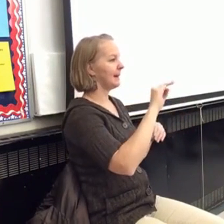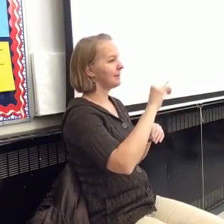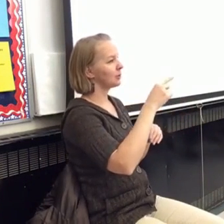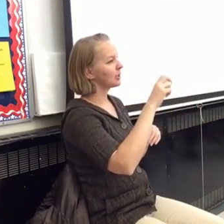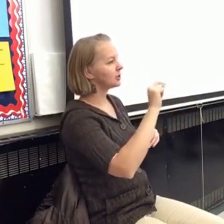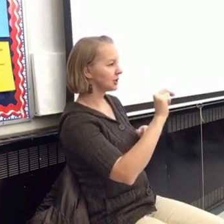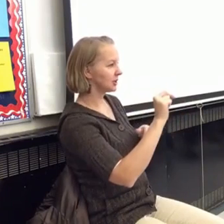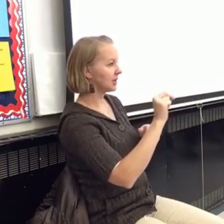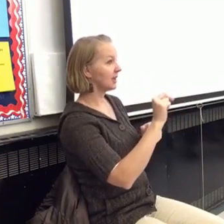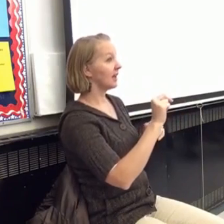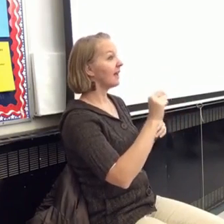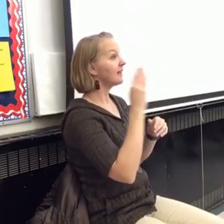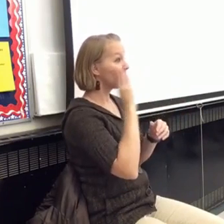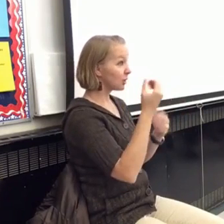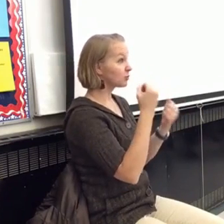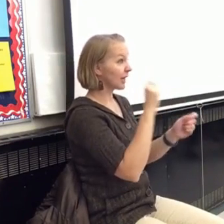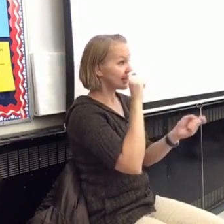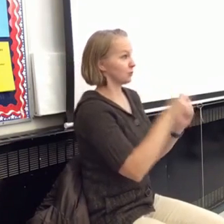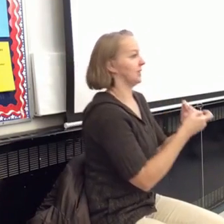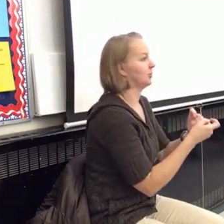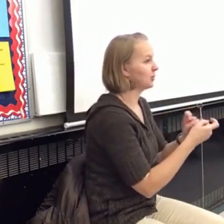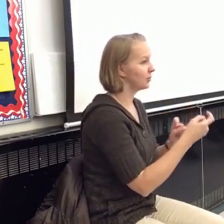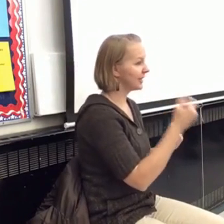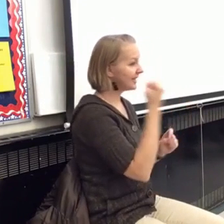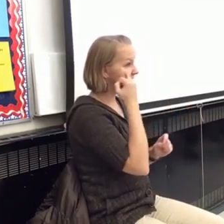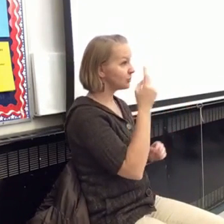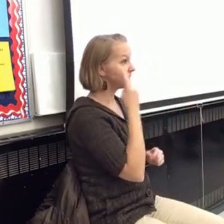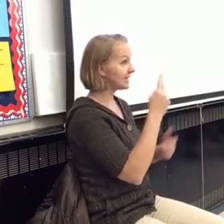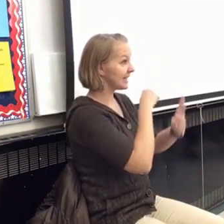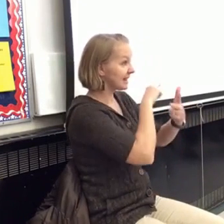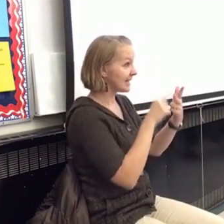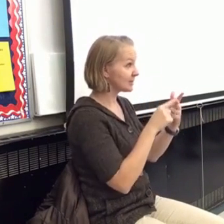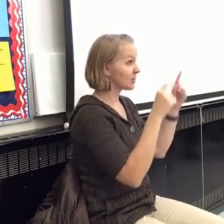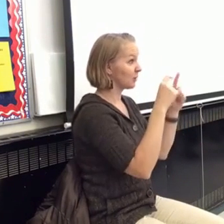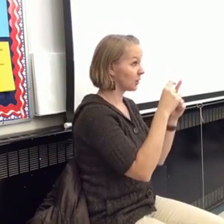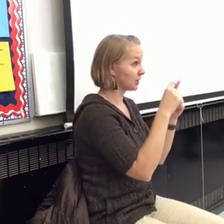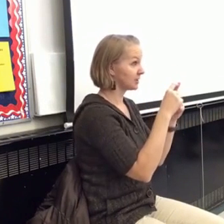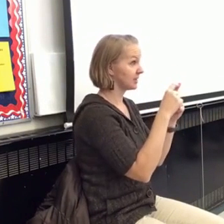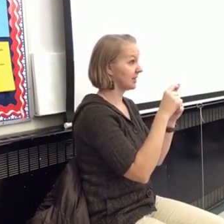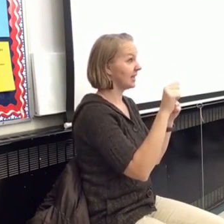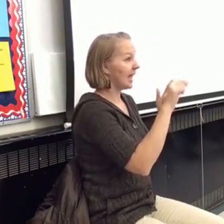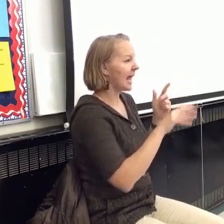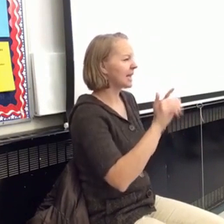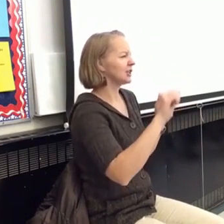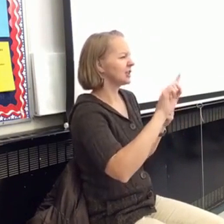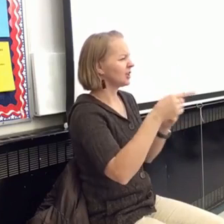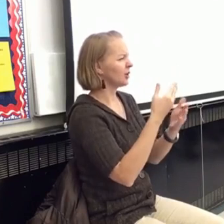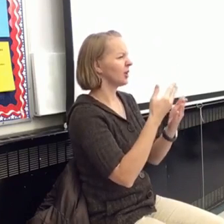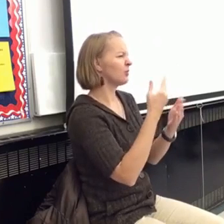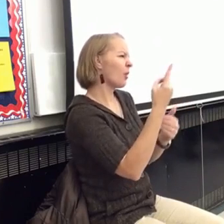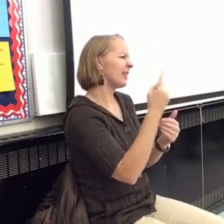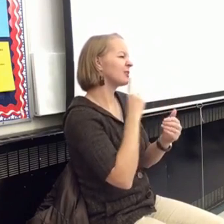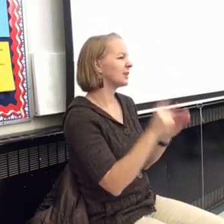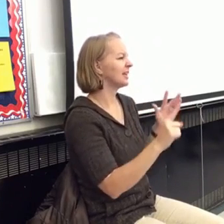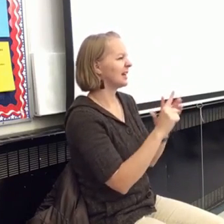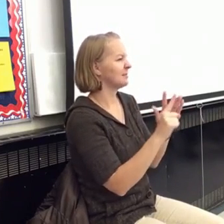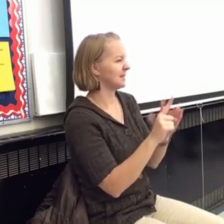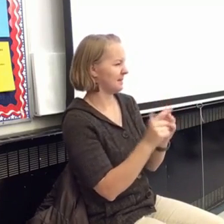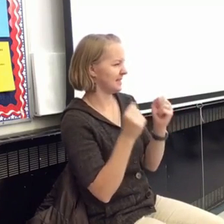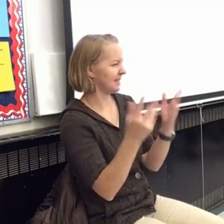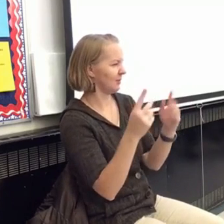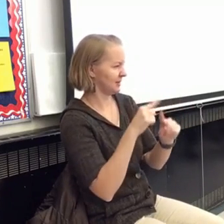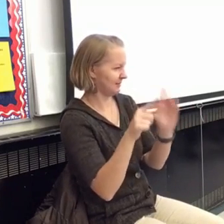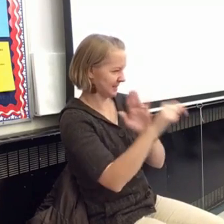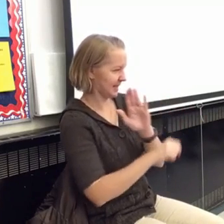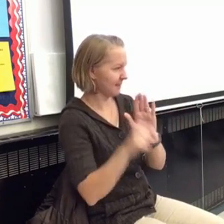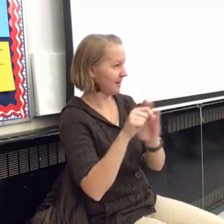Italy or something along those lines. If you see these 3 words, Asian's the only one that kind of spans several times periods, but you need